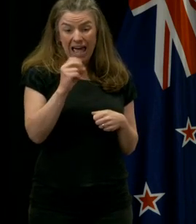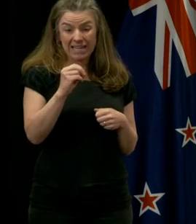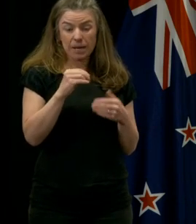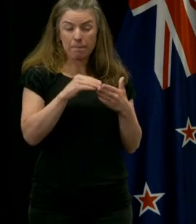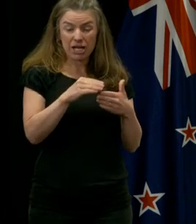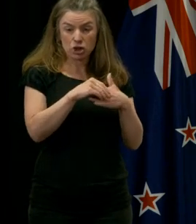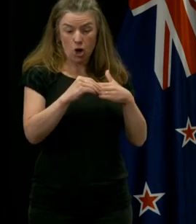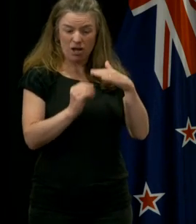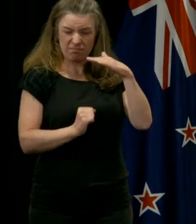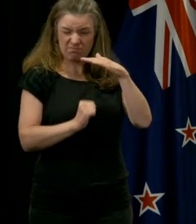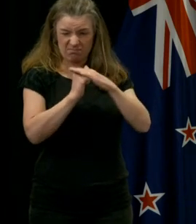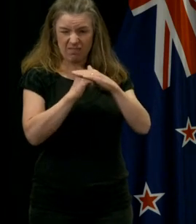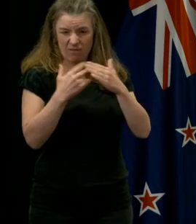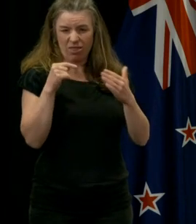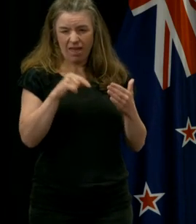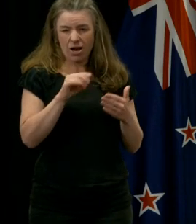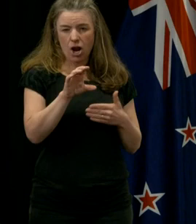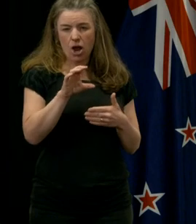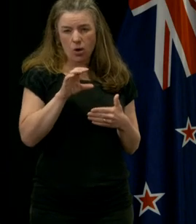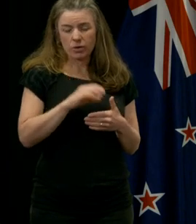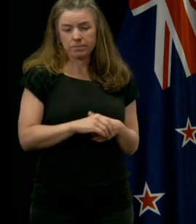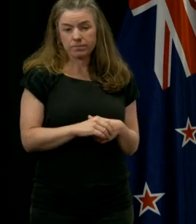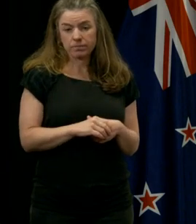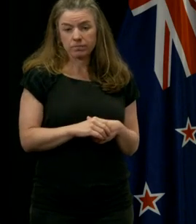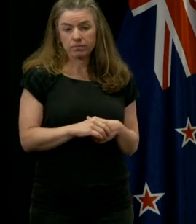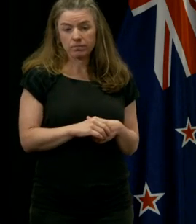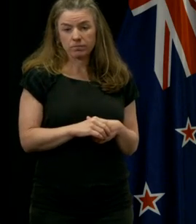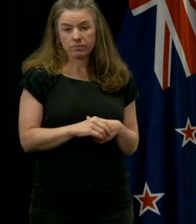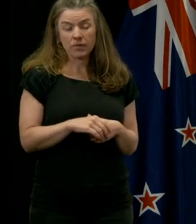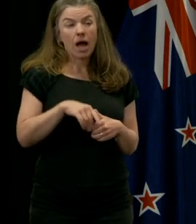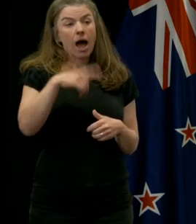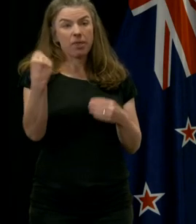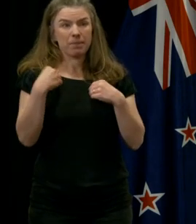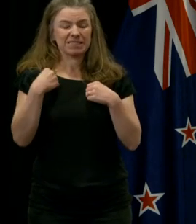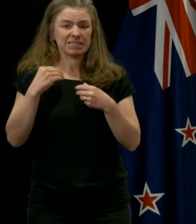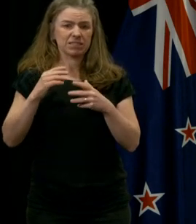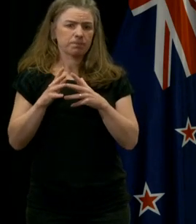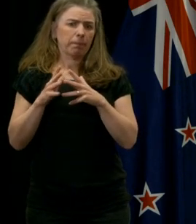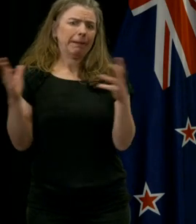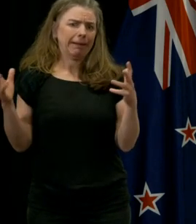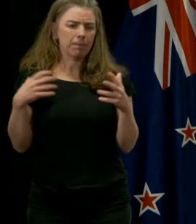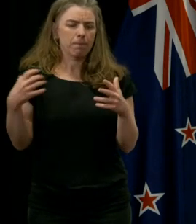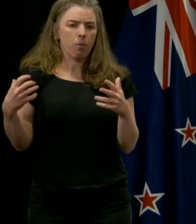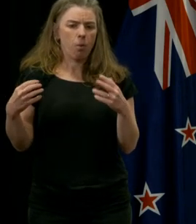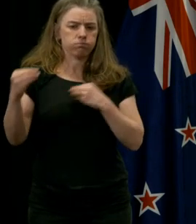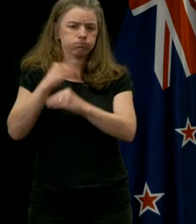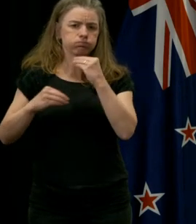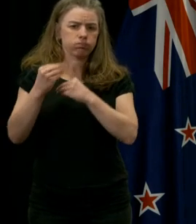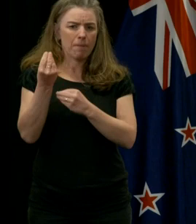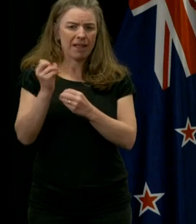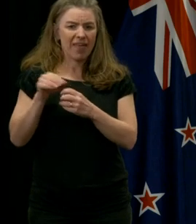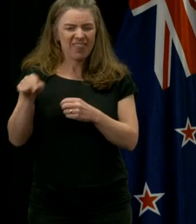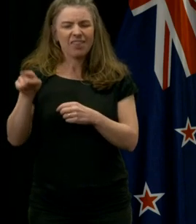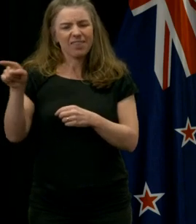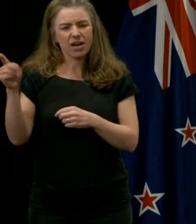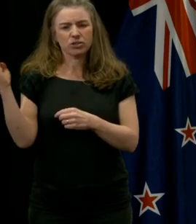cap here on the scheme that we put in place. That won't include a number of very large businesses. We know that they are in direct contact with